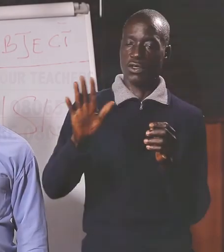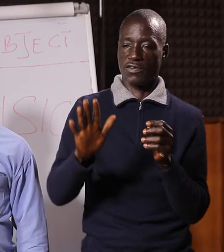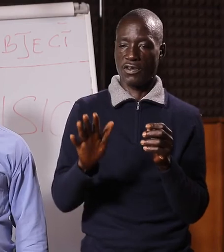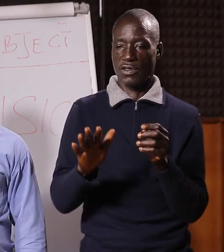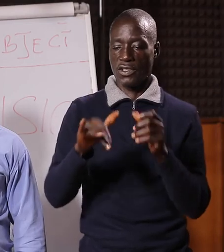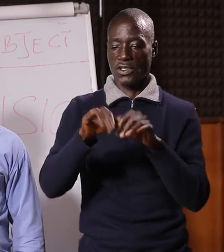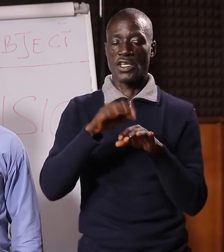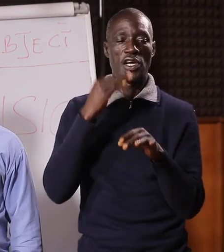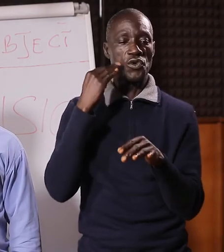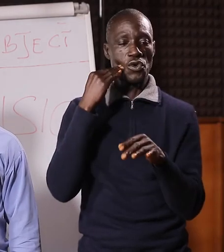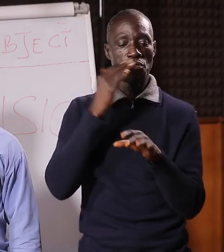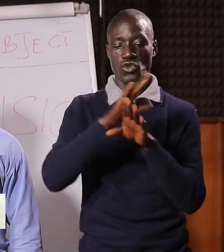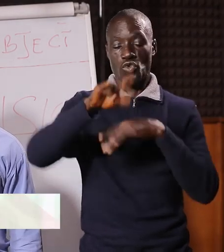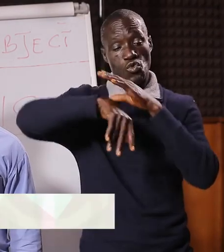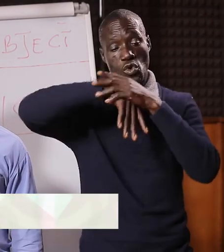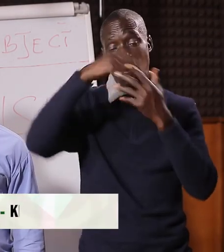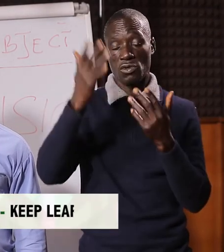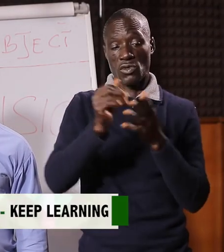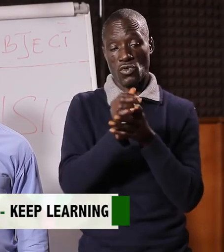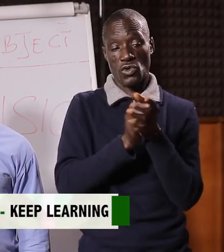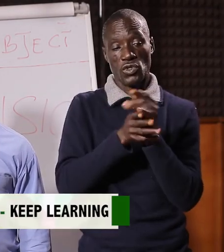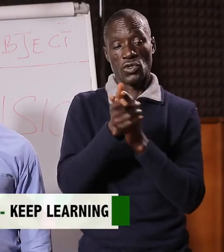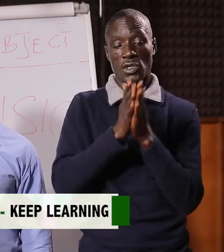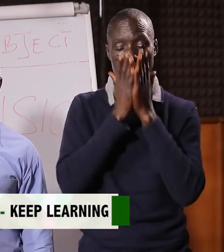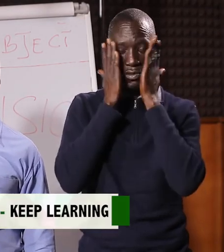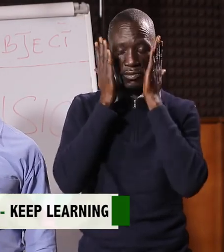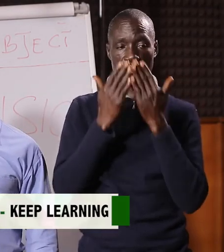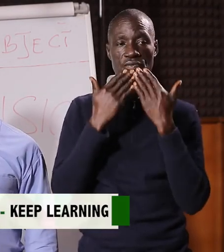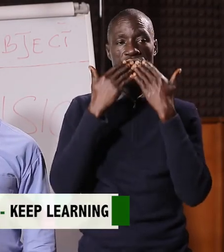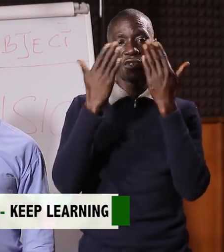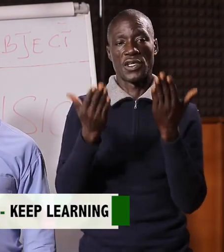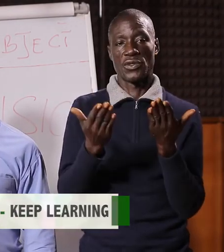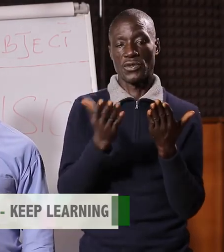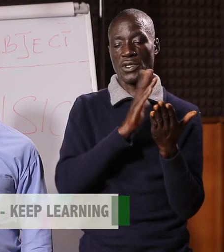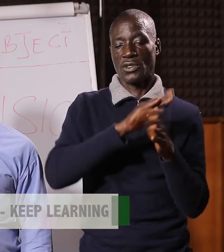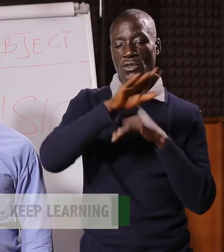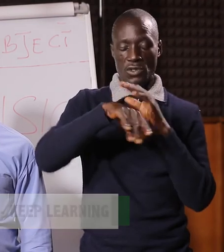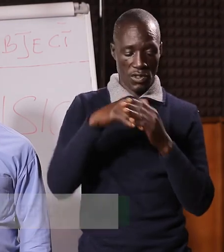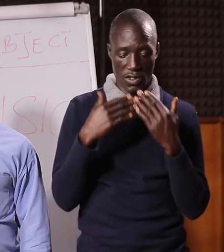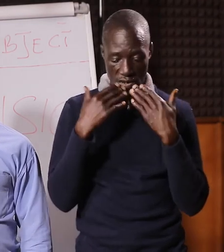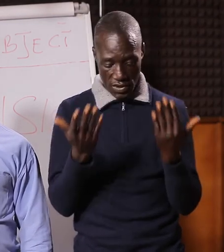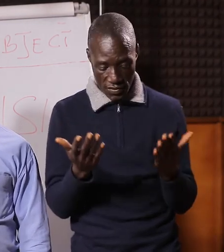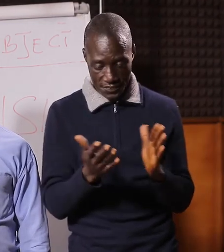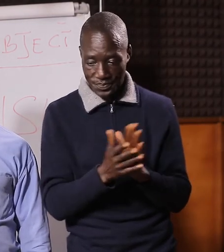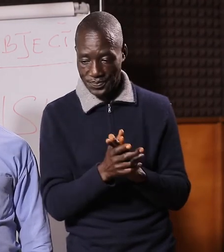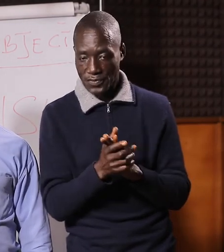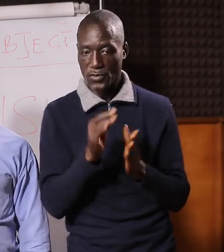080-3636-2105. You are advised to keep on staying at home as you stay safe and keep learning.